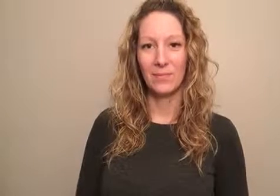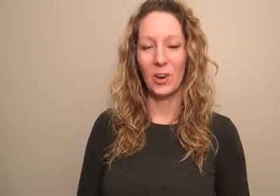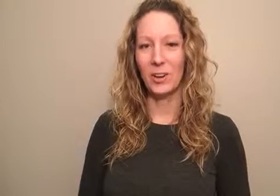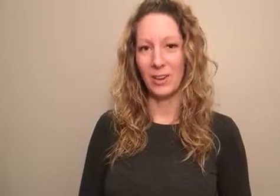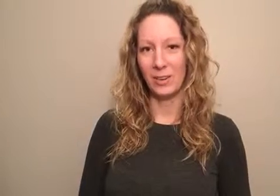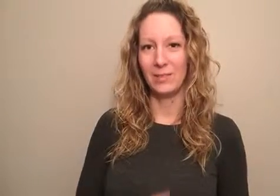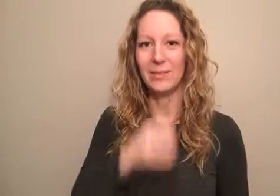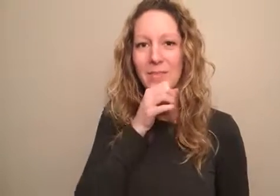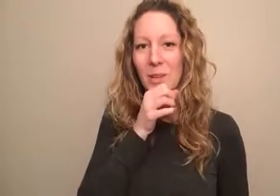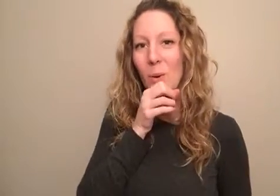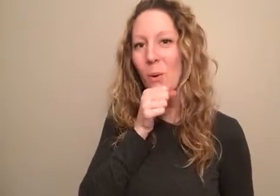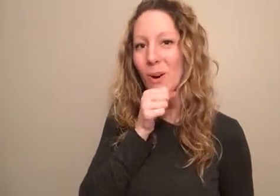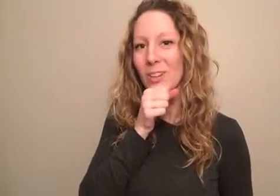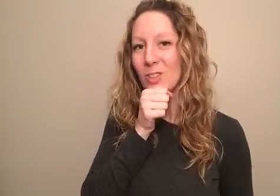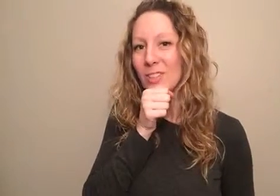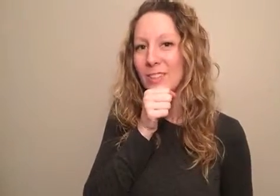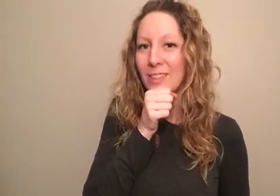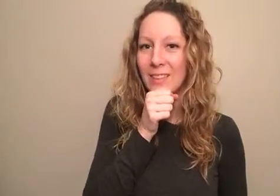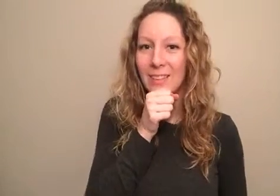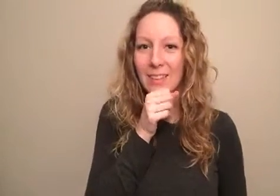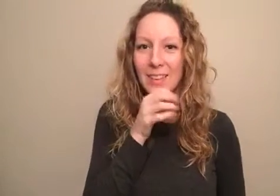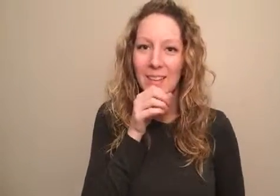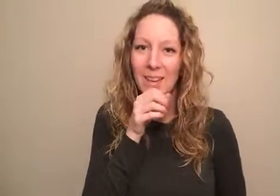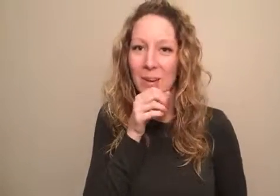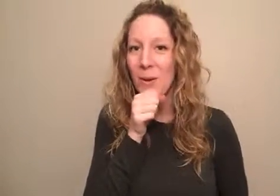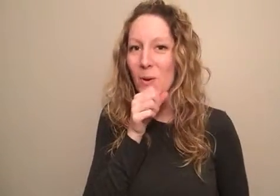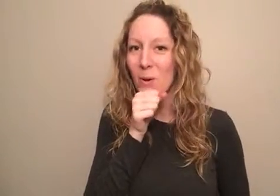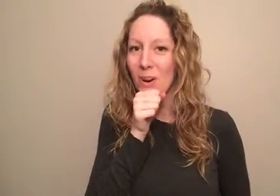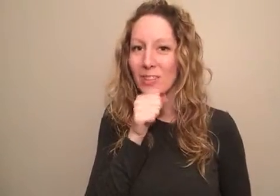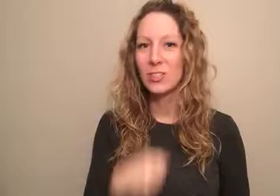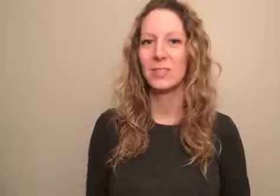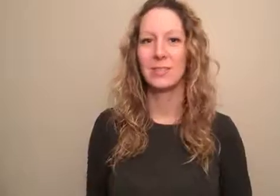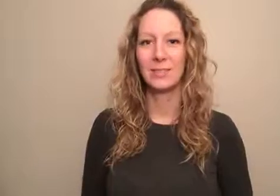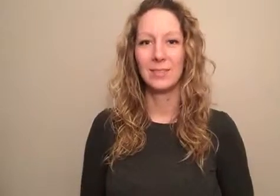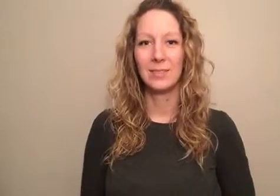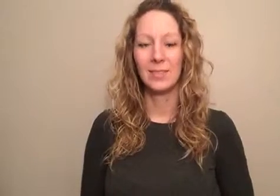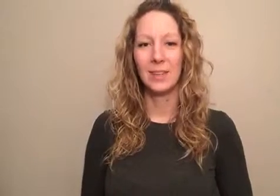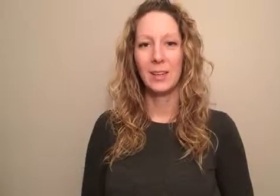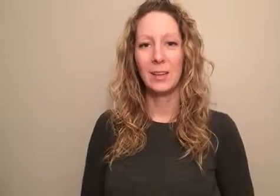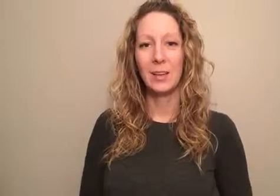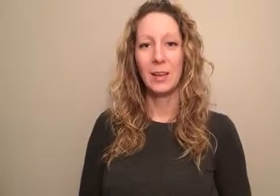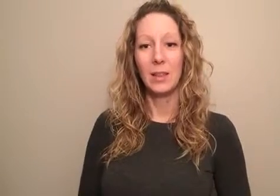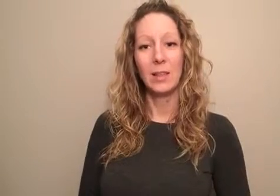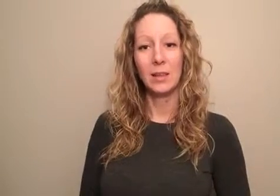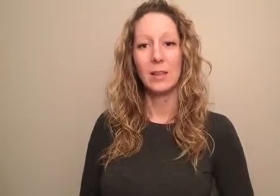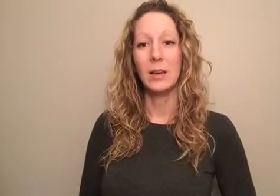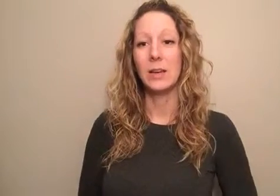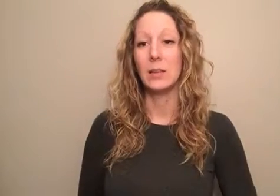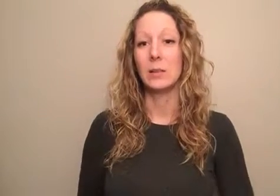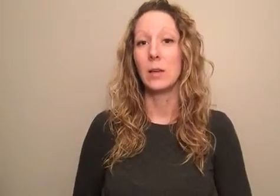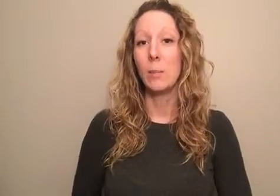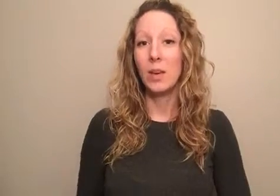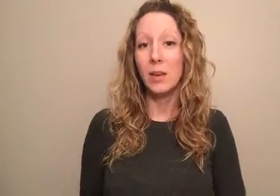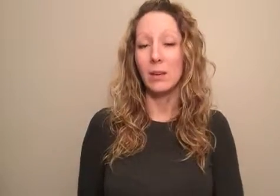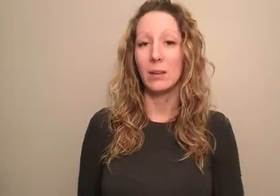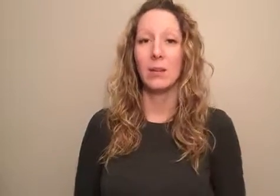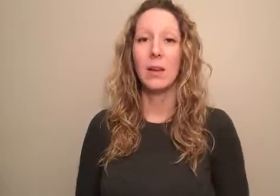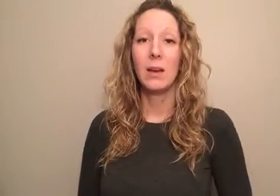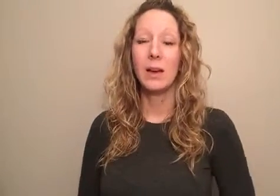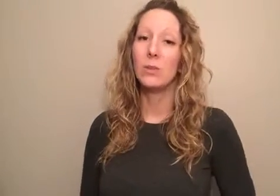Very good. Orange, orange. The next sign is pink. How do you